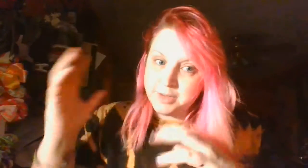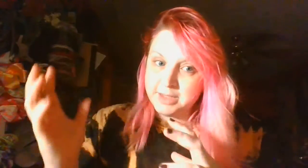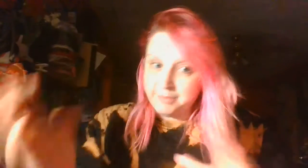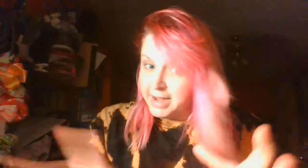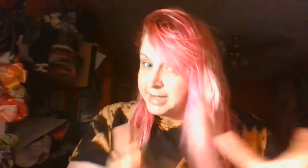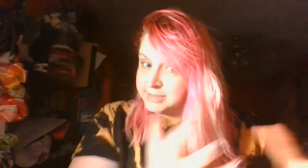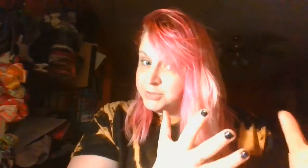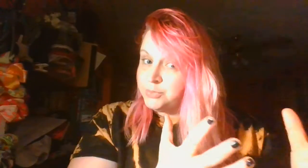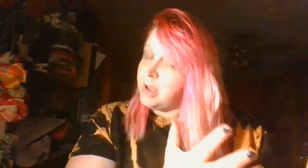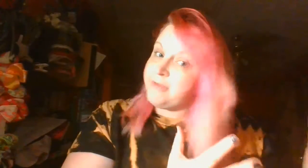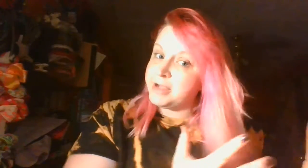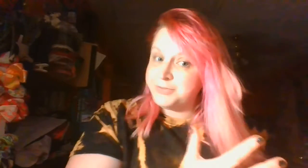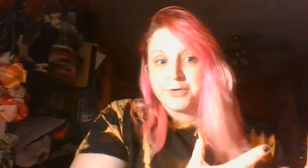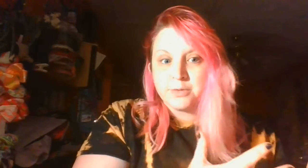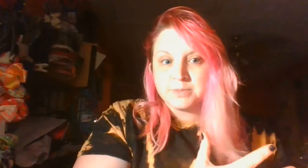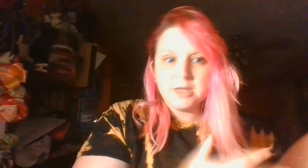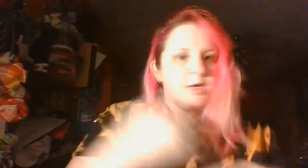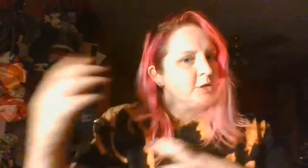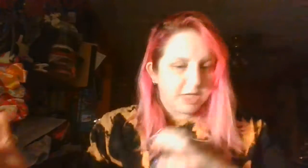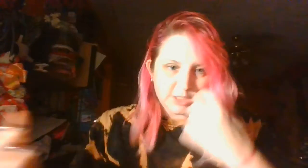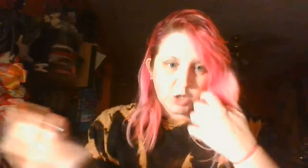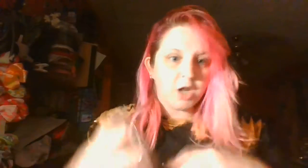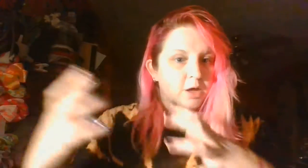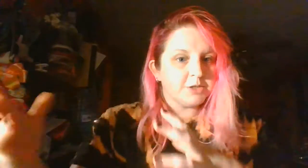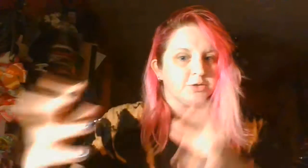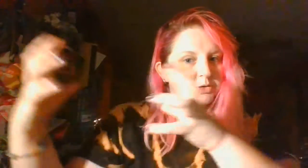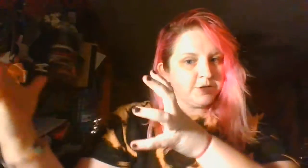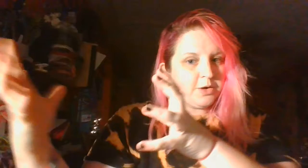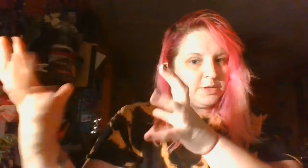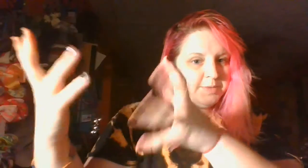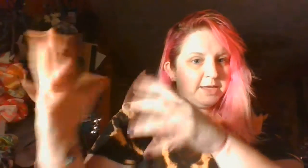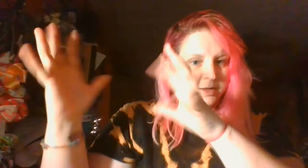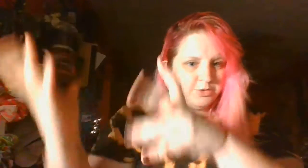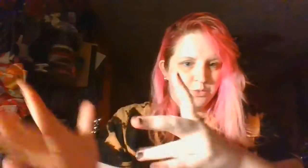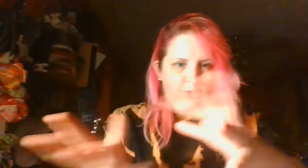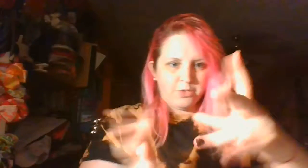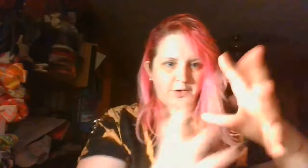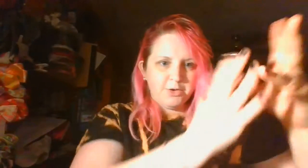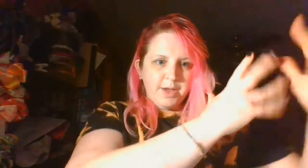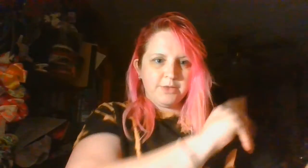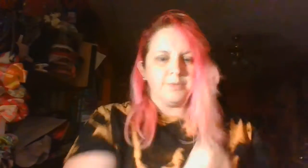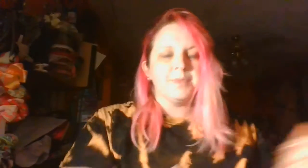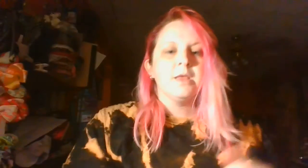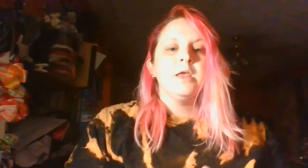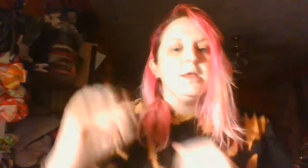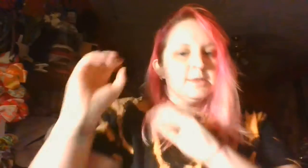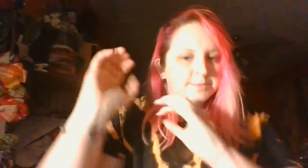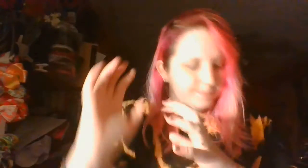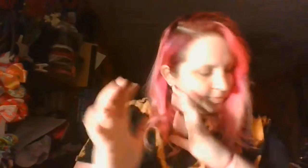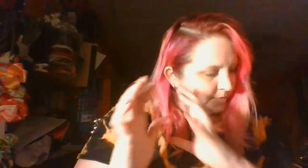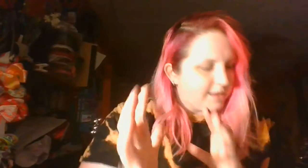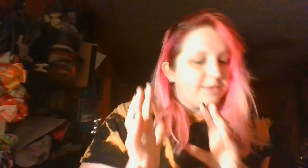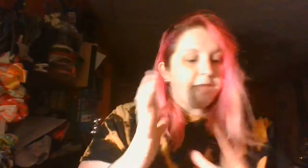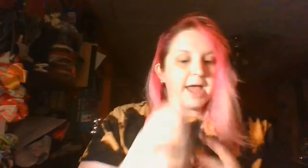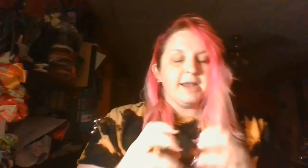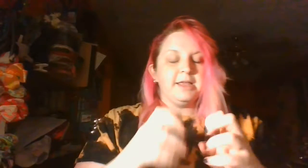being made into live action films. So that's all chronological. You start with the beginning, you work your way through. That